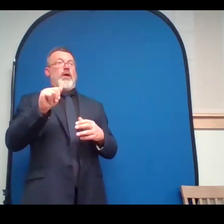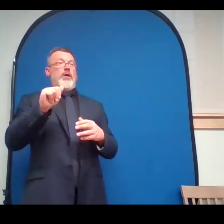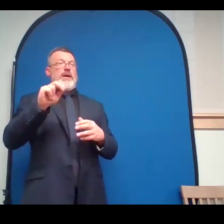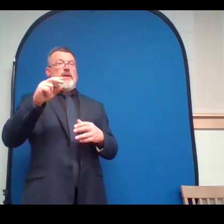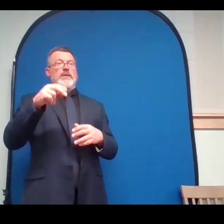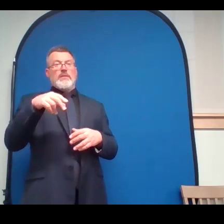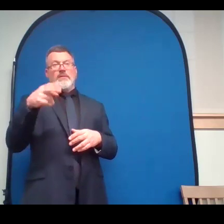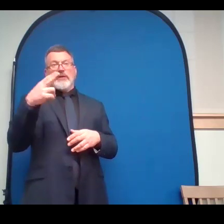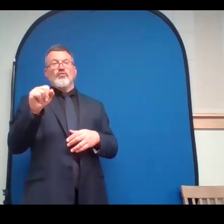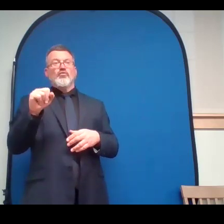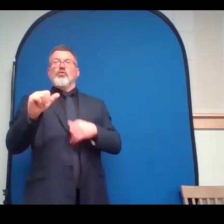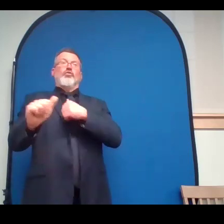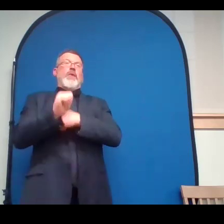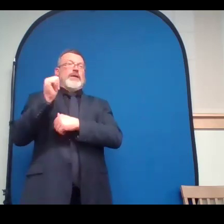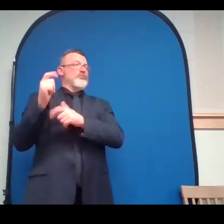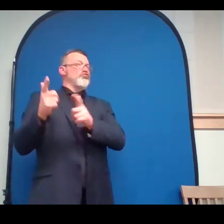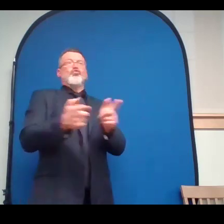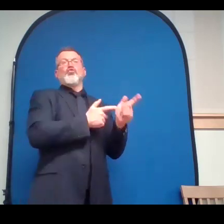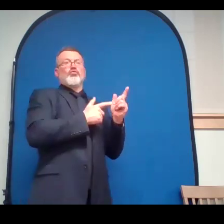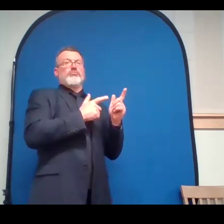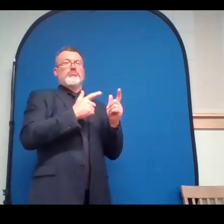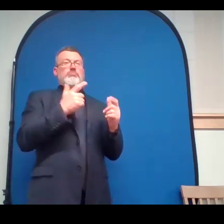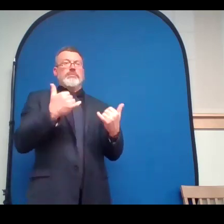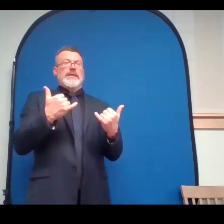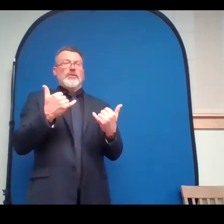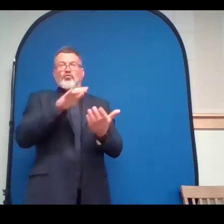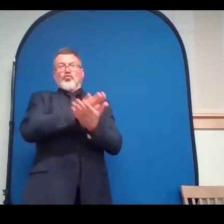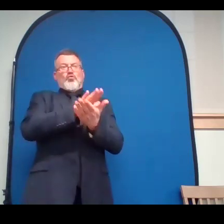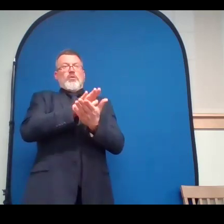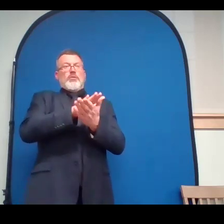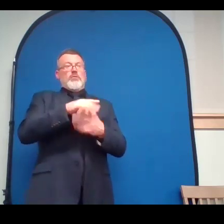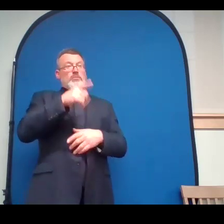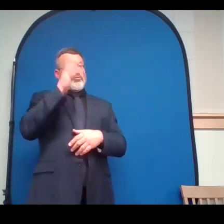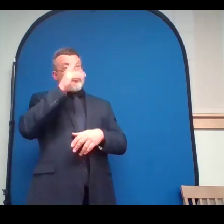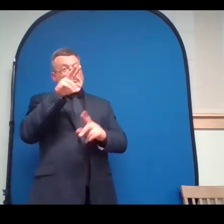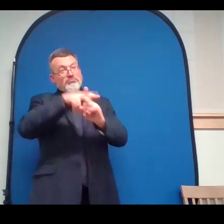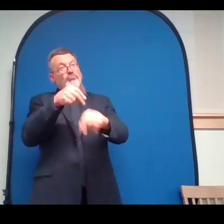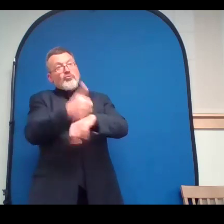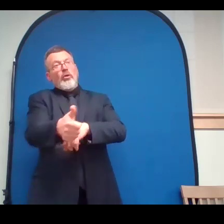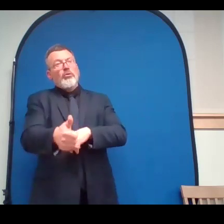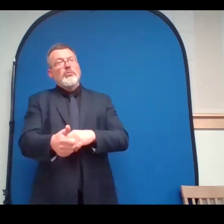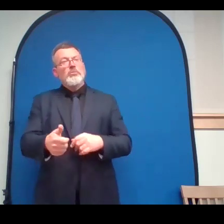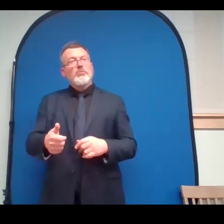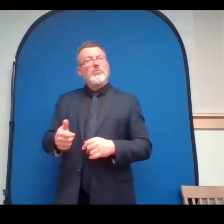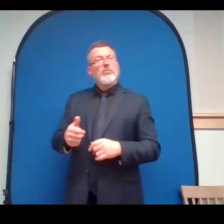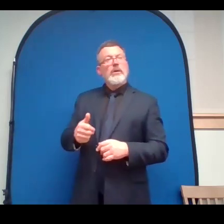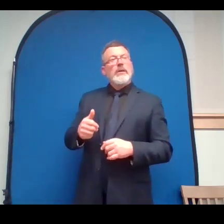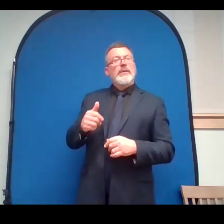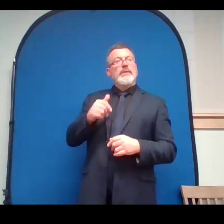threats to shoot up the Nashua High School? The threats were not toward Nashua High School, sir. I understand.